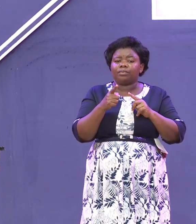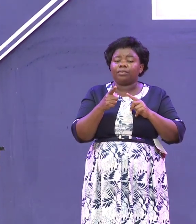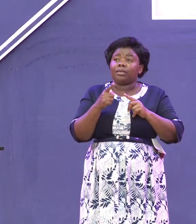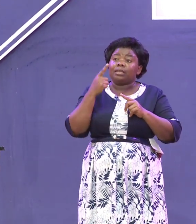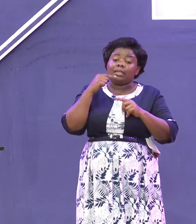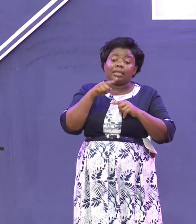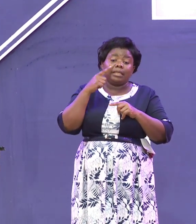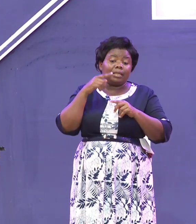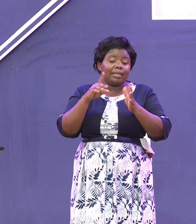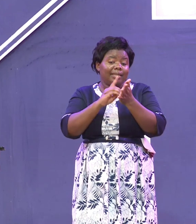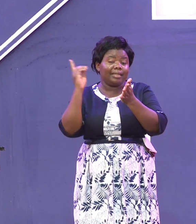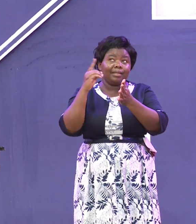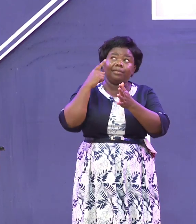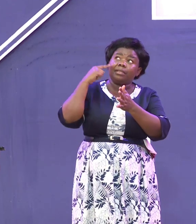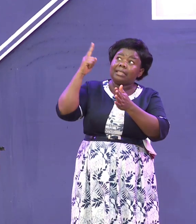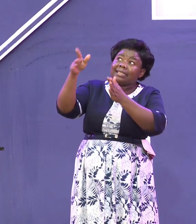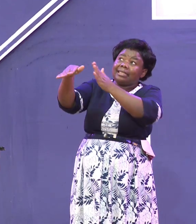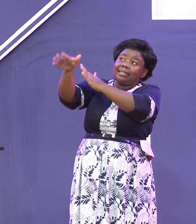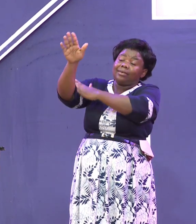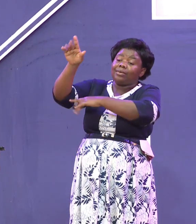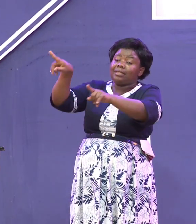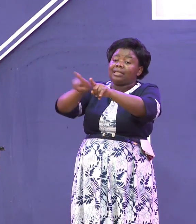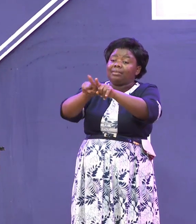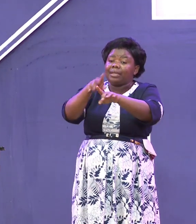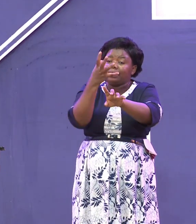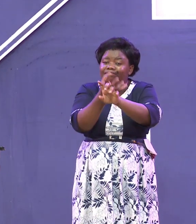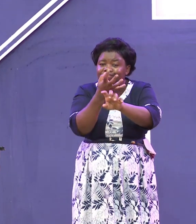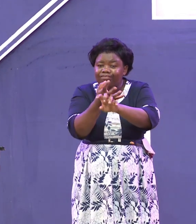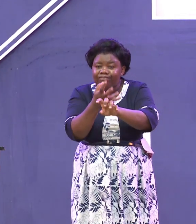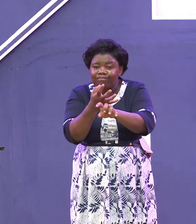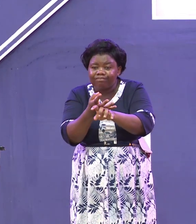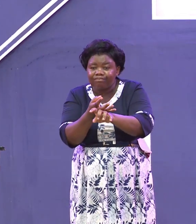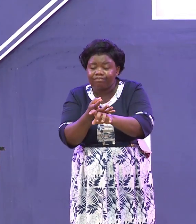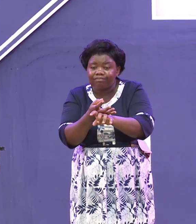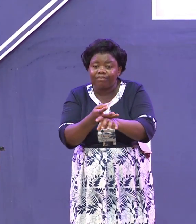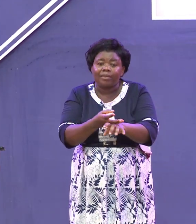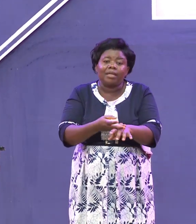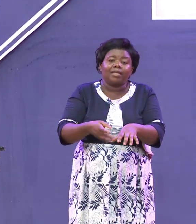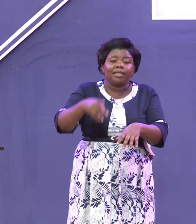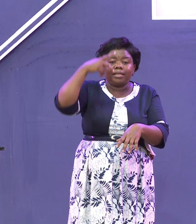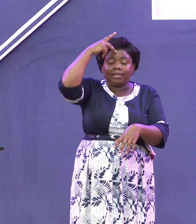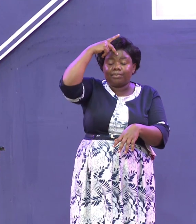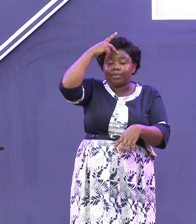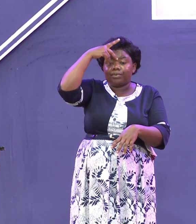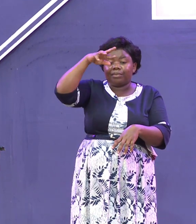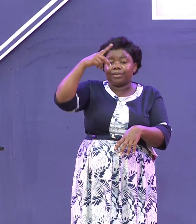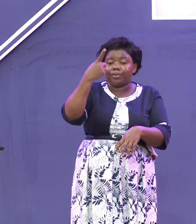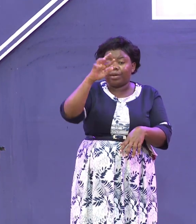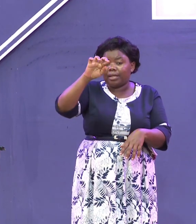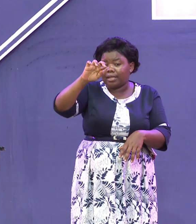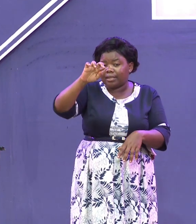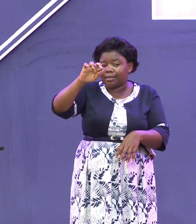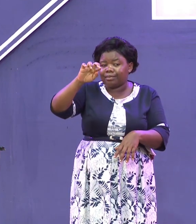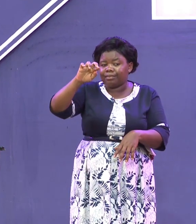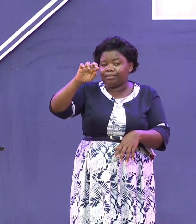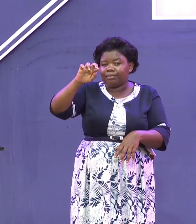Alaba Katonda we ng'olwazi. He sees his God as a rock. Mu ngero 18. In Proverbs